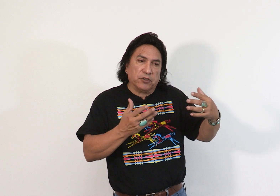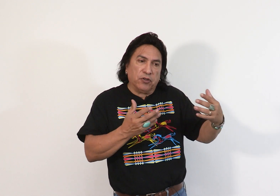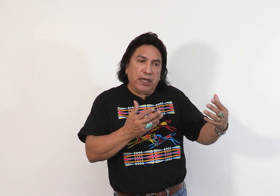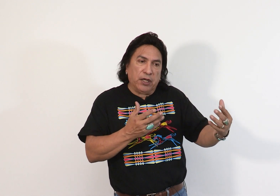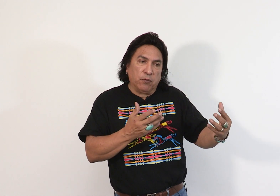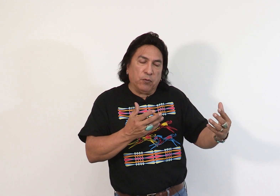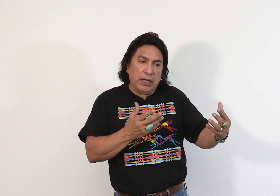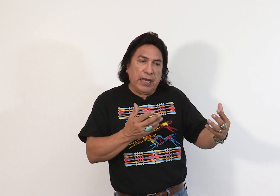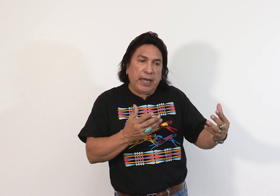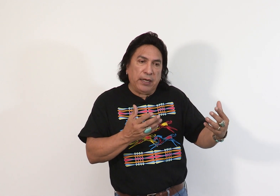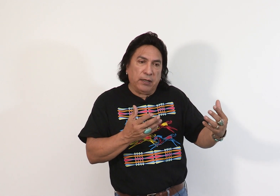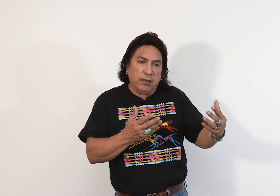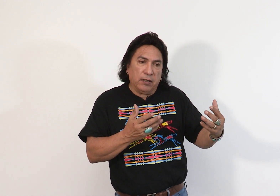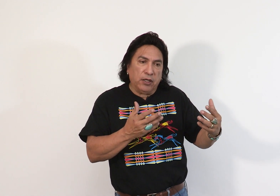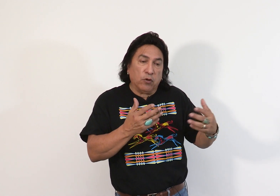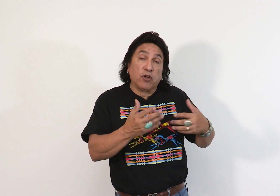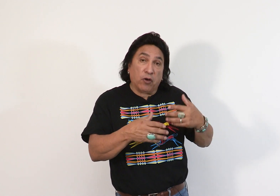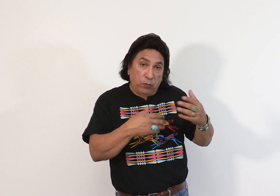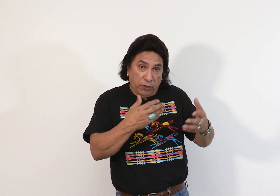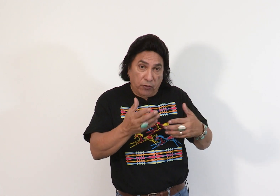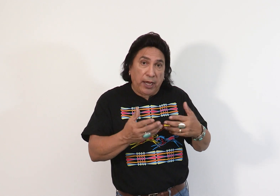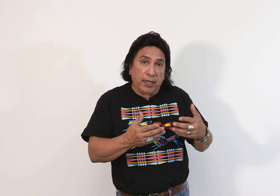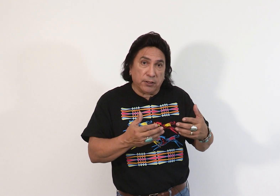so they can regain, you know, talking with their hands.